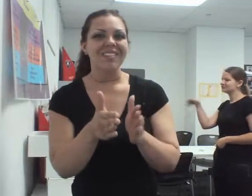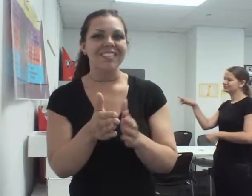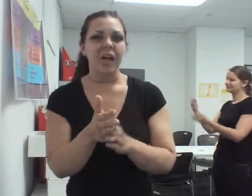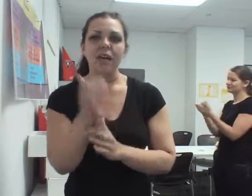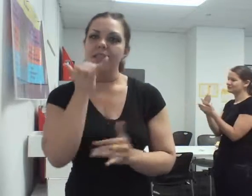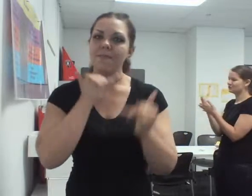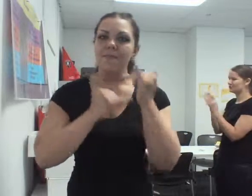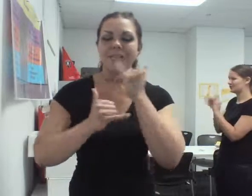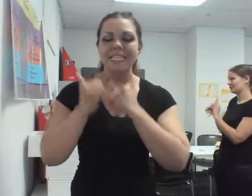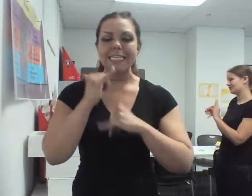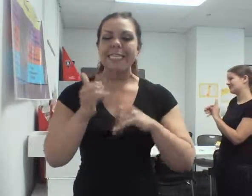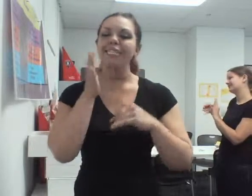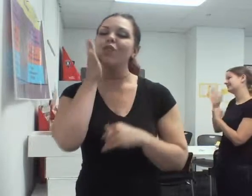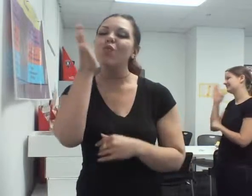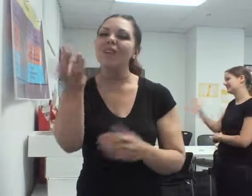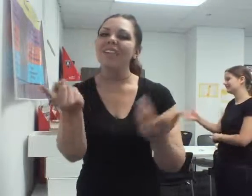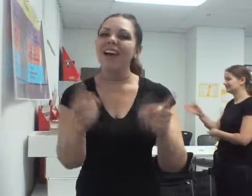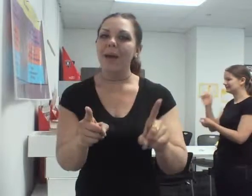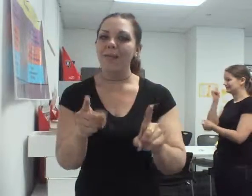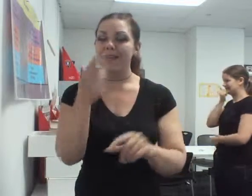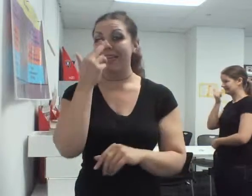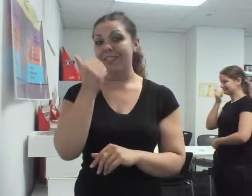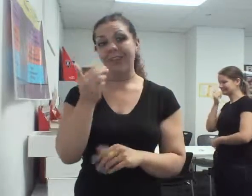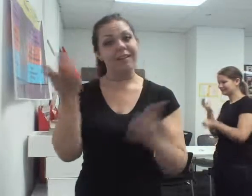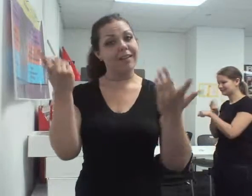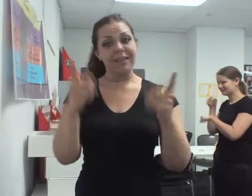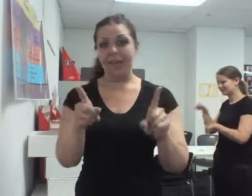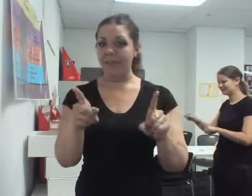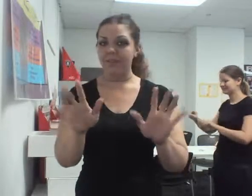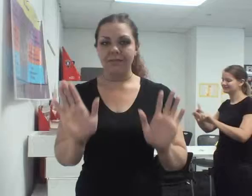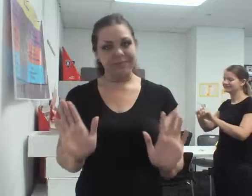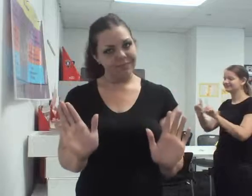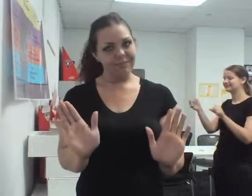funny. It happens to everybody. Alright, you know